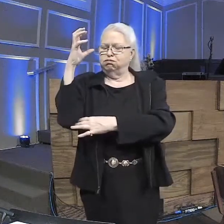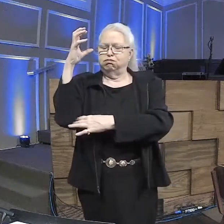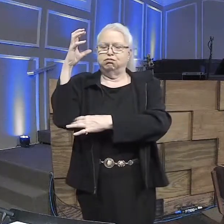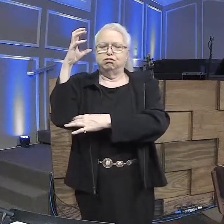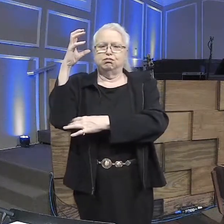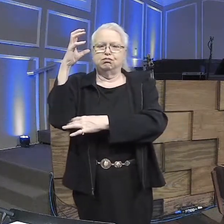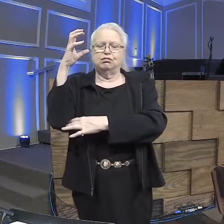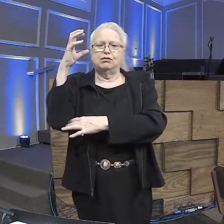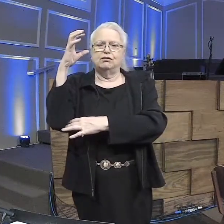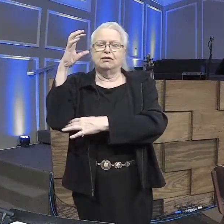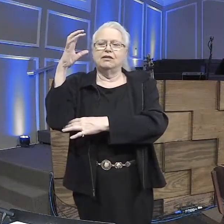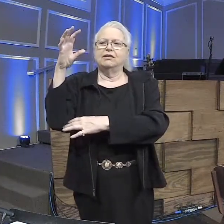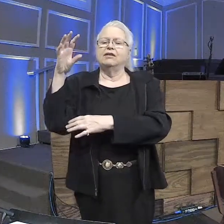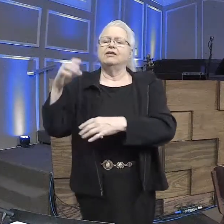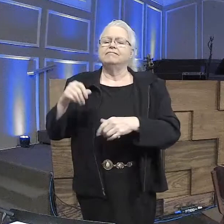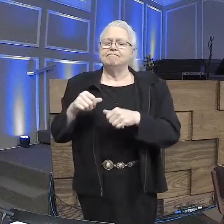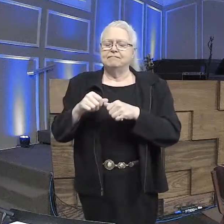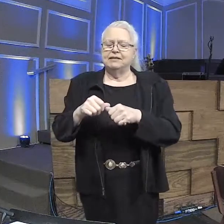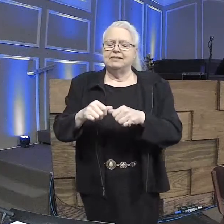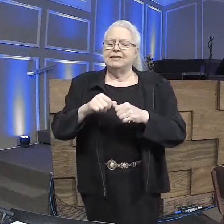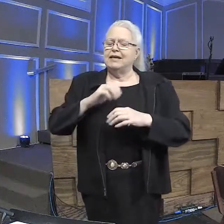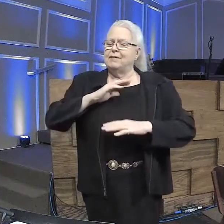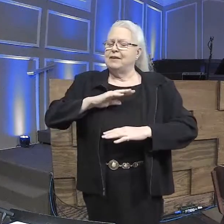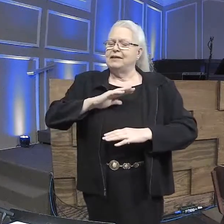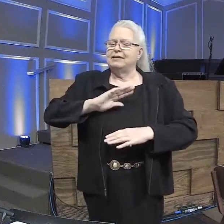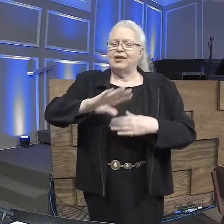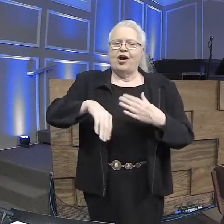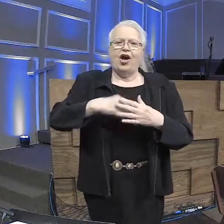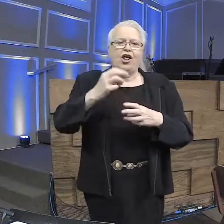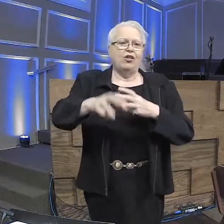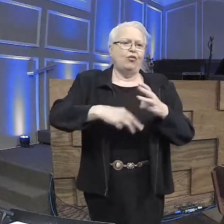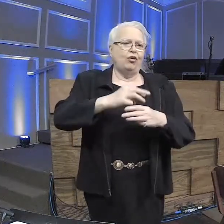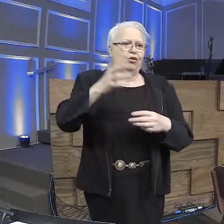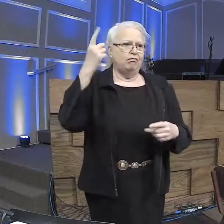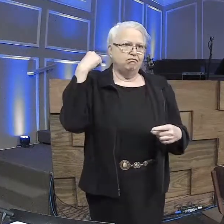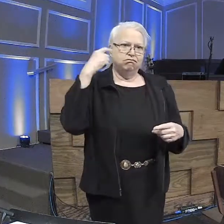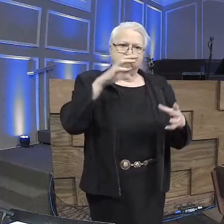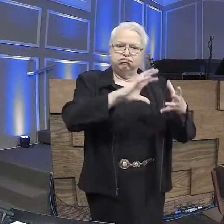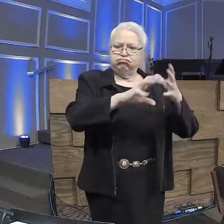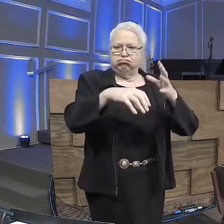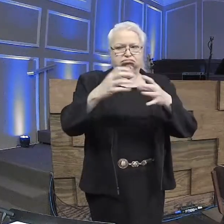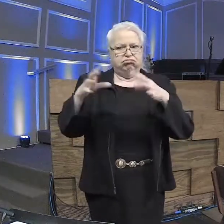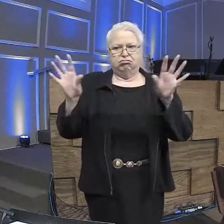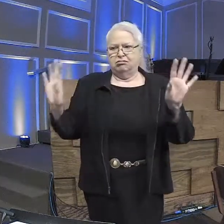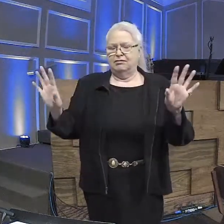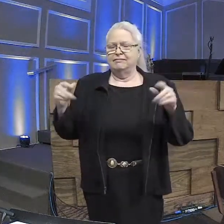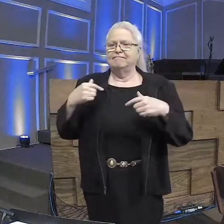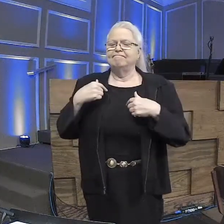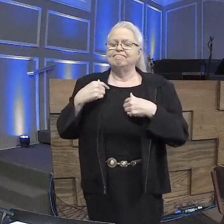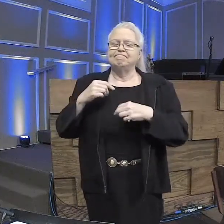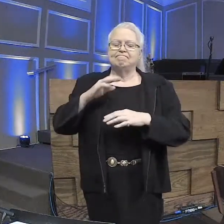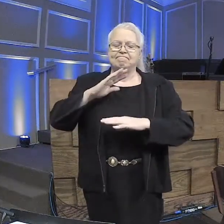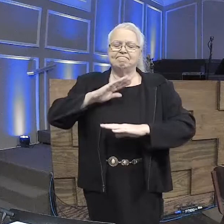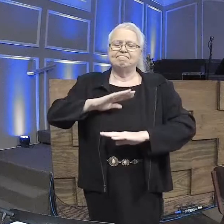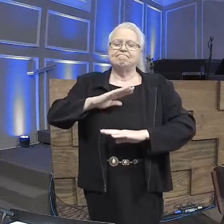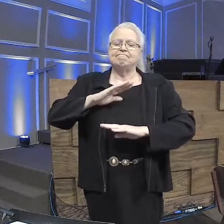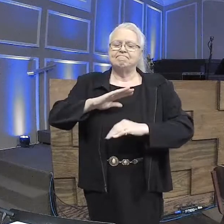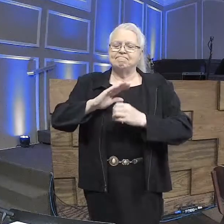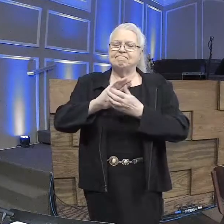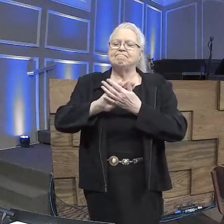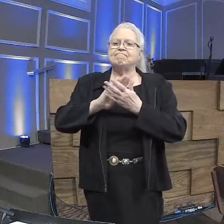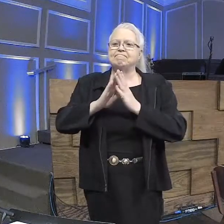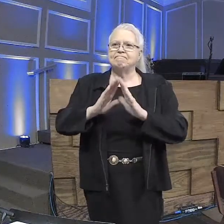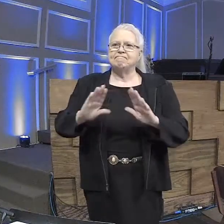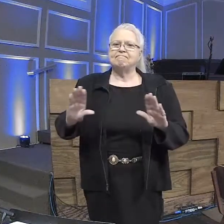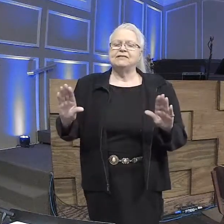and secure, and we can remain at peace when all the world is going crazy. Let's be steadfast, unmovable,